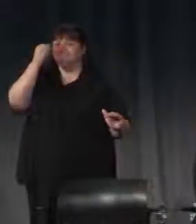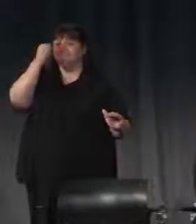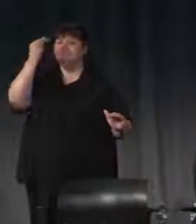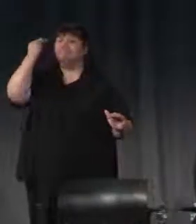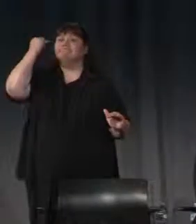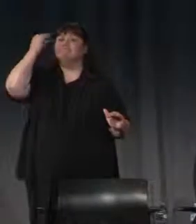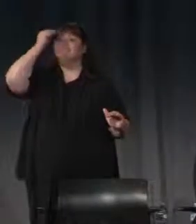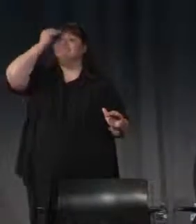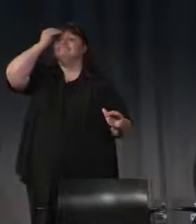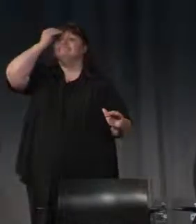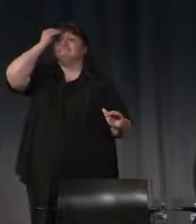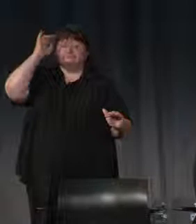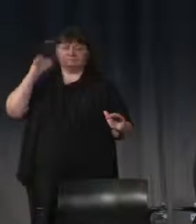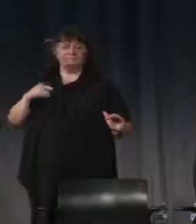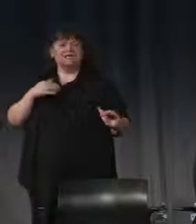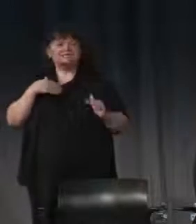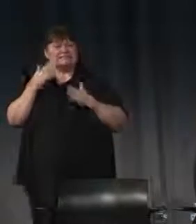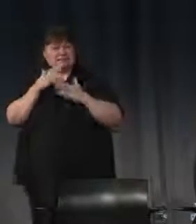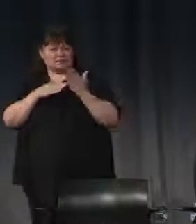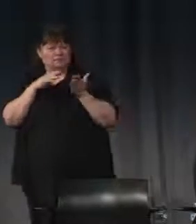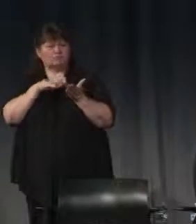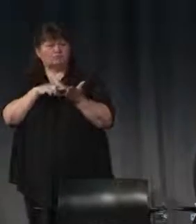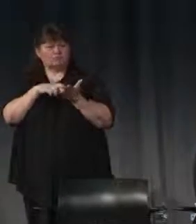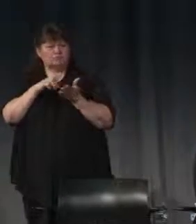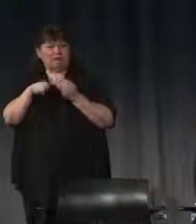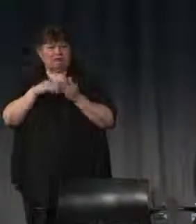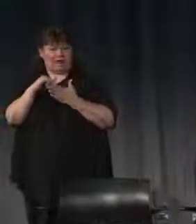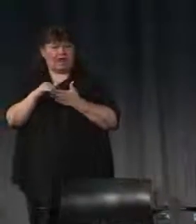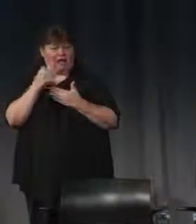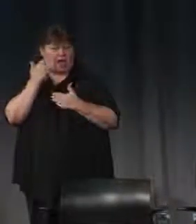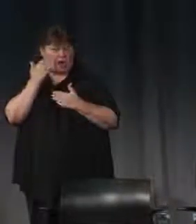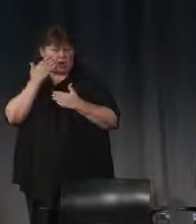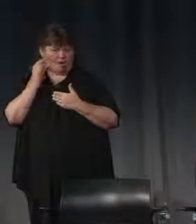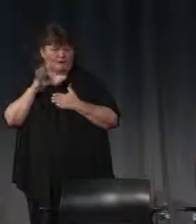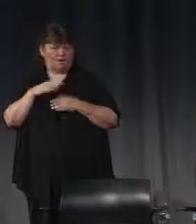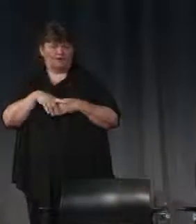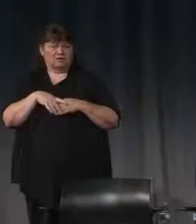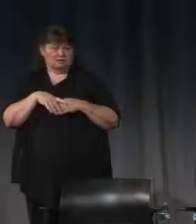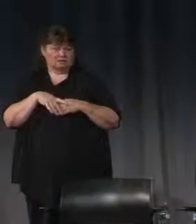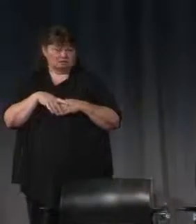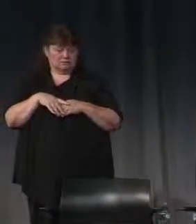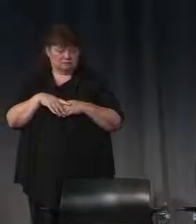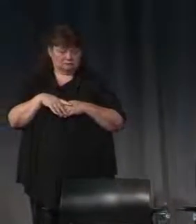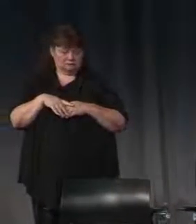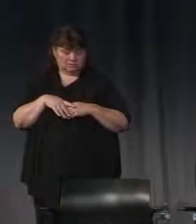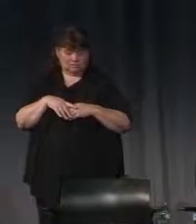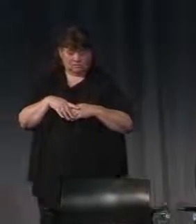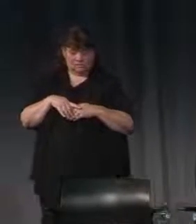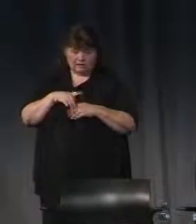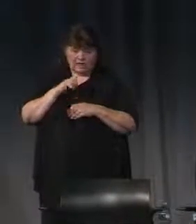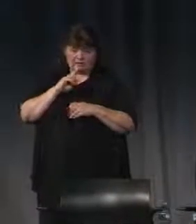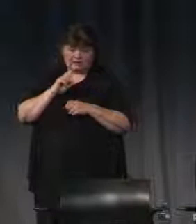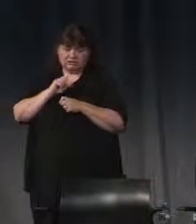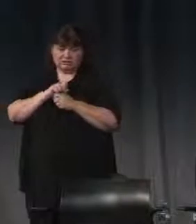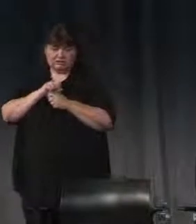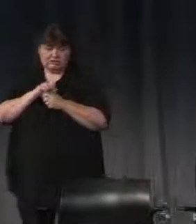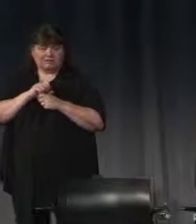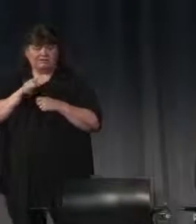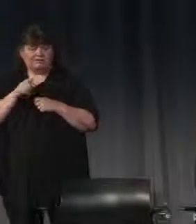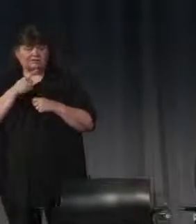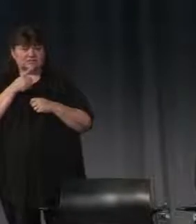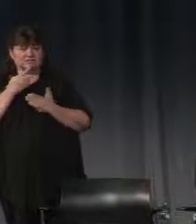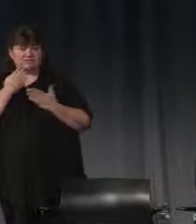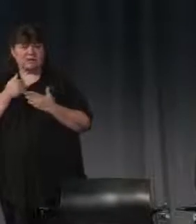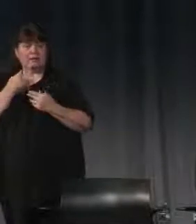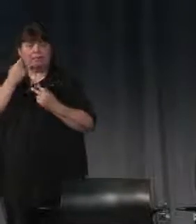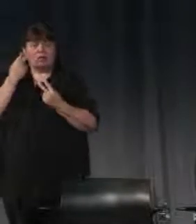And there have been a few studies done about this that I know of, which actually seem to suggest that memory for music